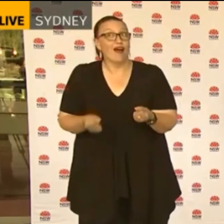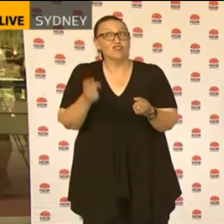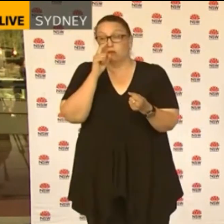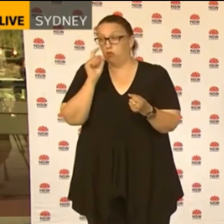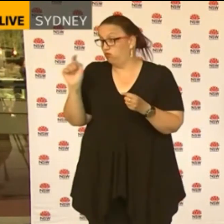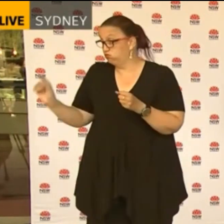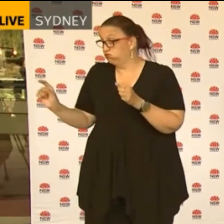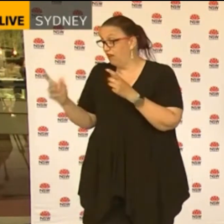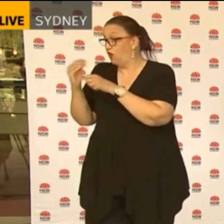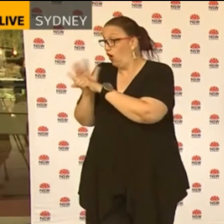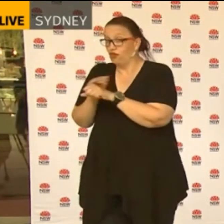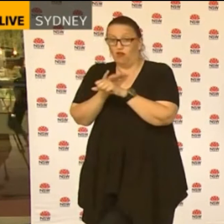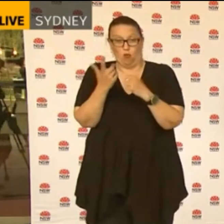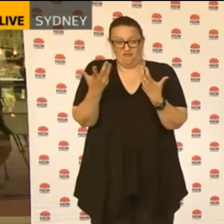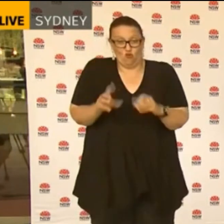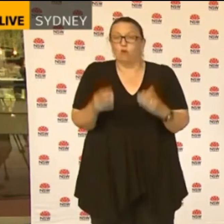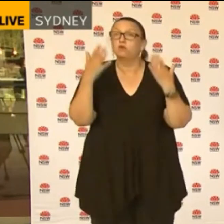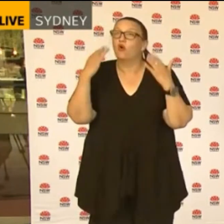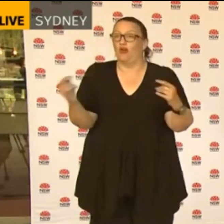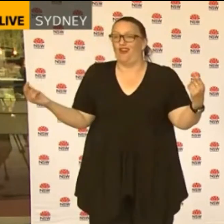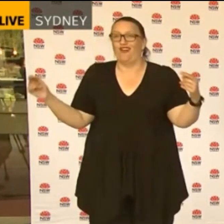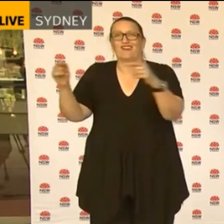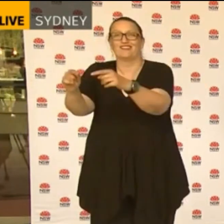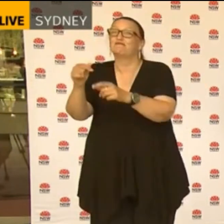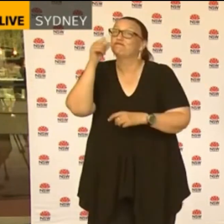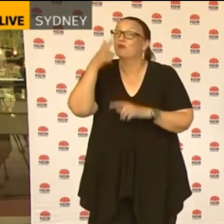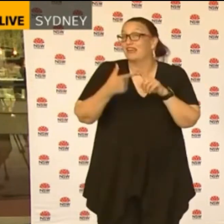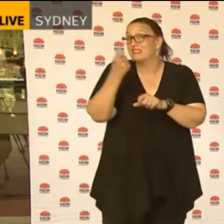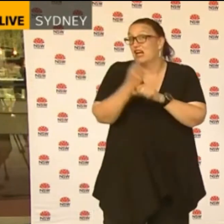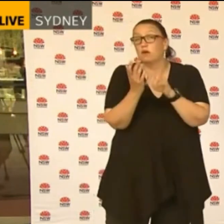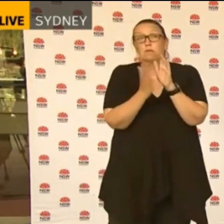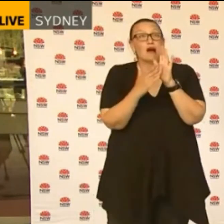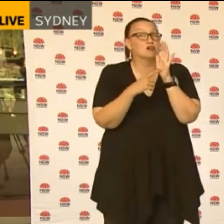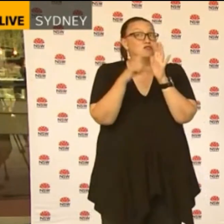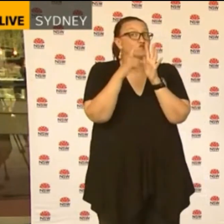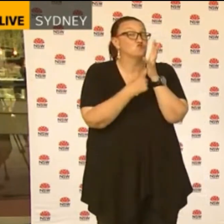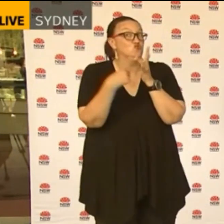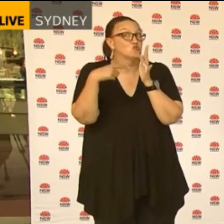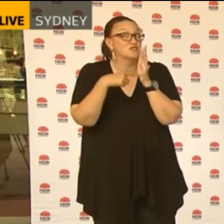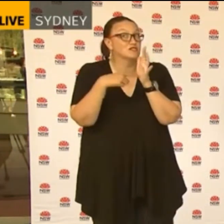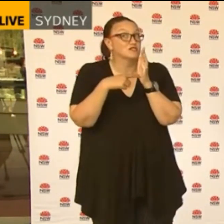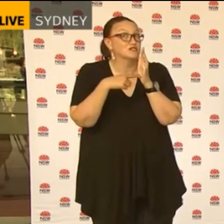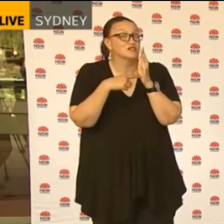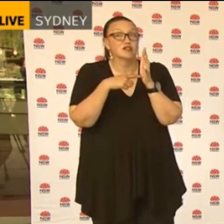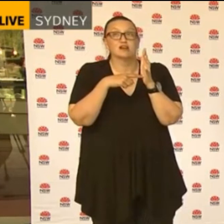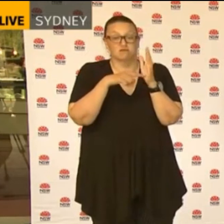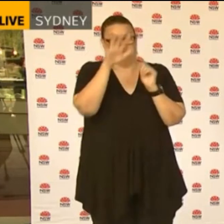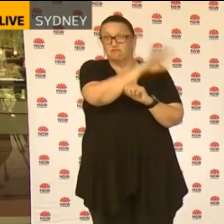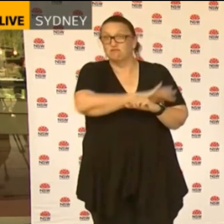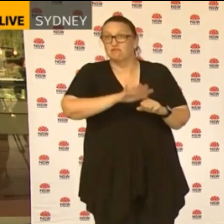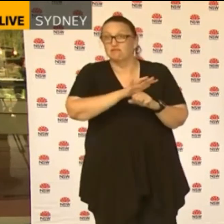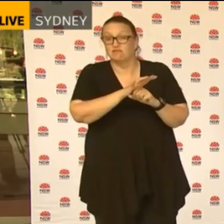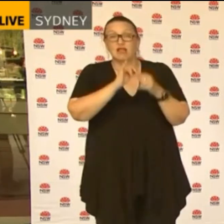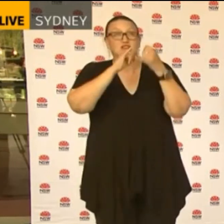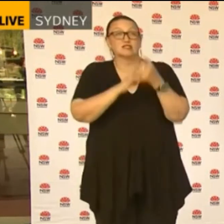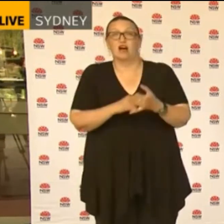unlinked cases, and obviously we've had an unlinked case in that patient that presented to Mount Druitt. So in those areas of southwestern and western Sydney,